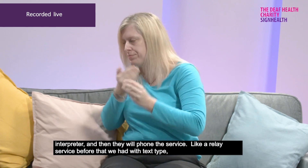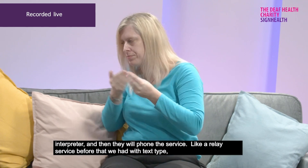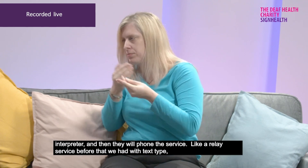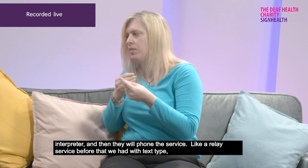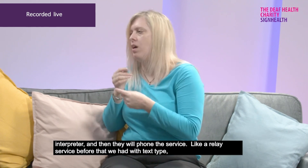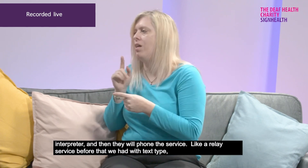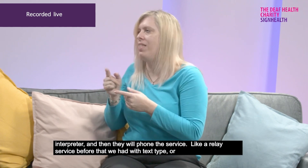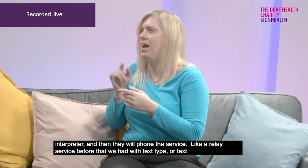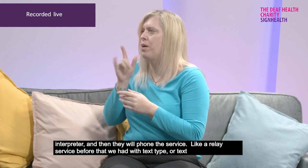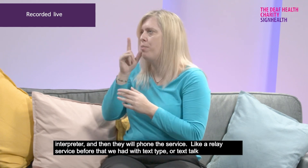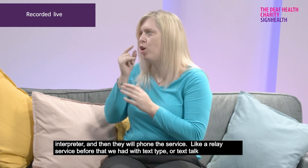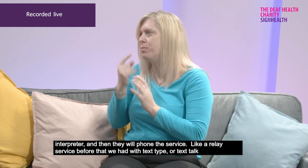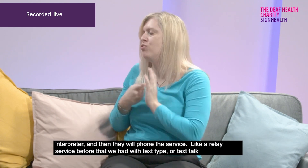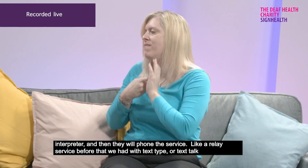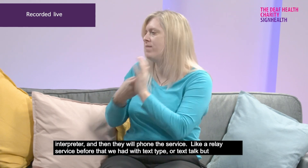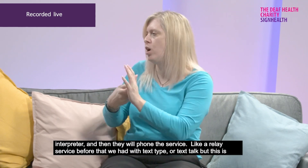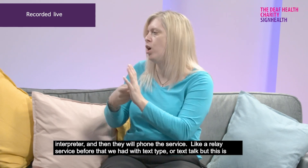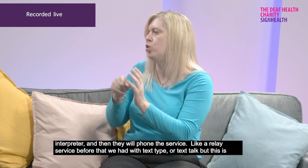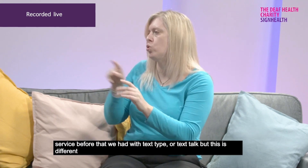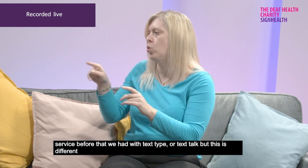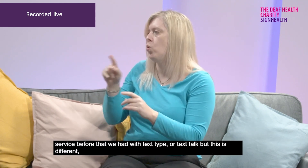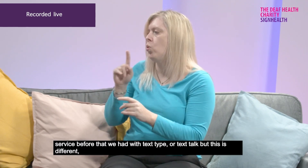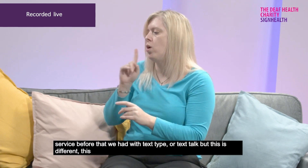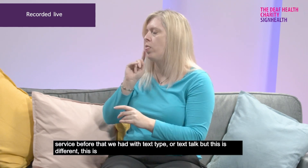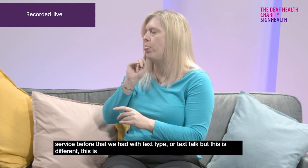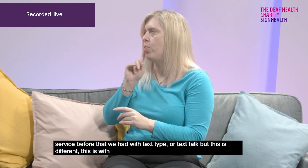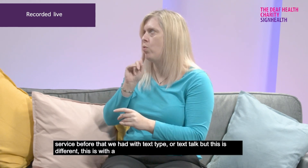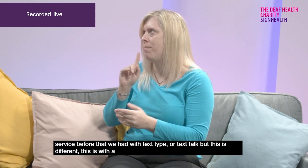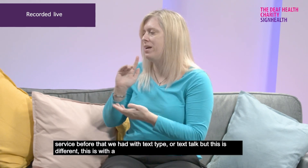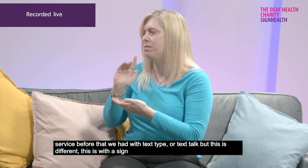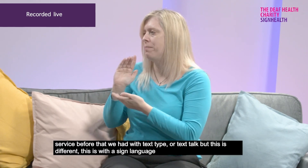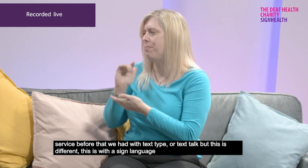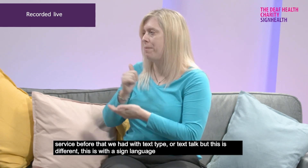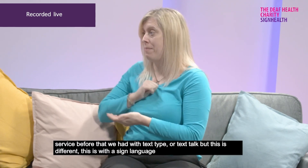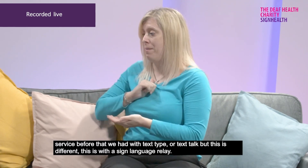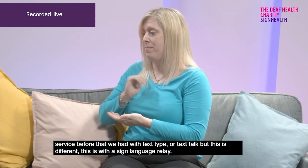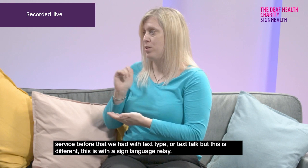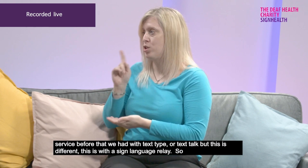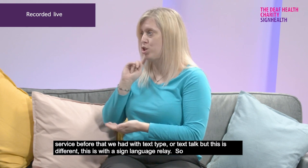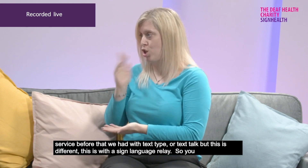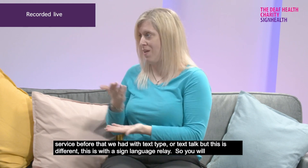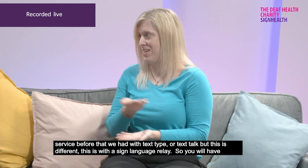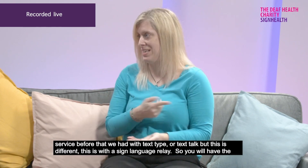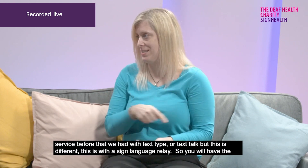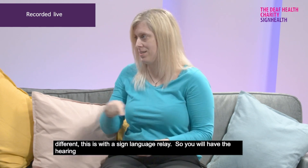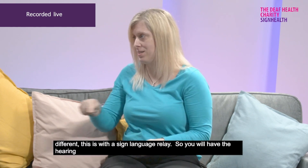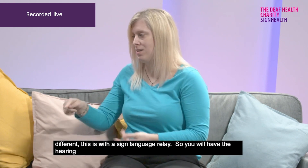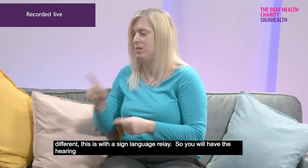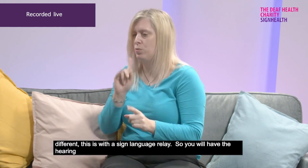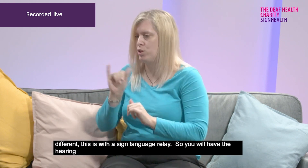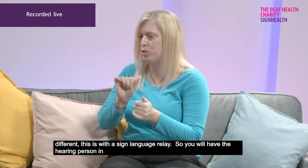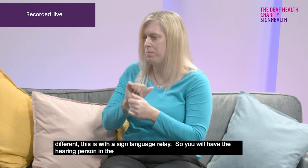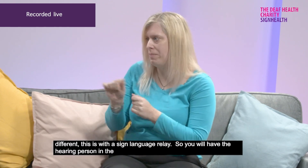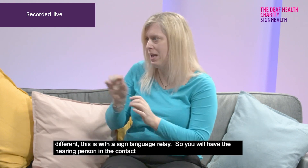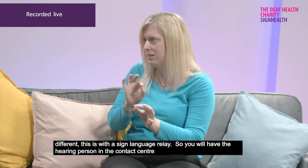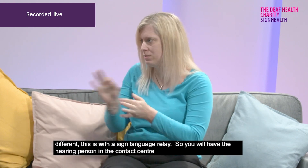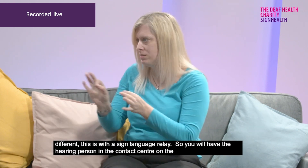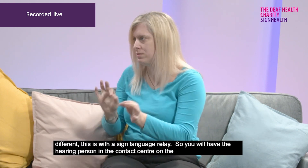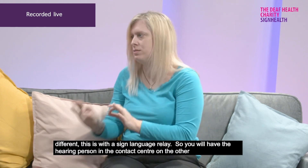type or text talk, but this is different. This is with a sign language relay. So you will have the hearing person in the contact centre on the other